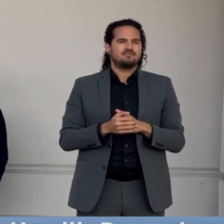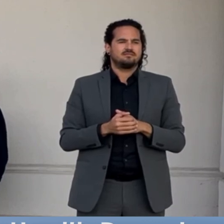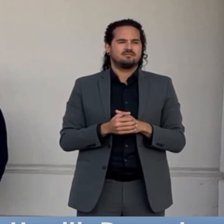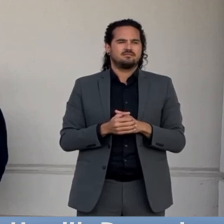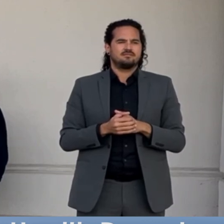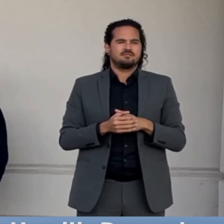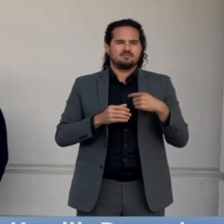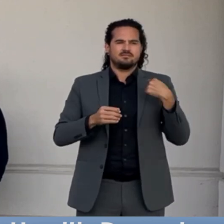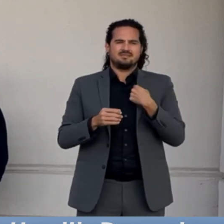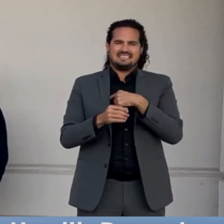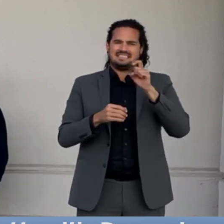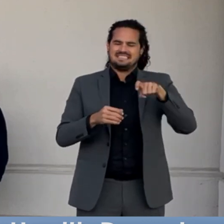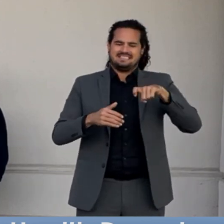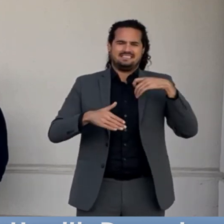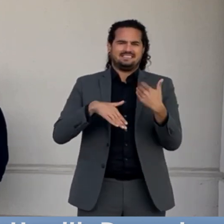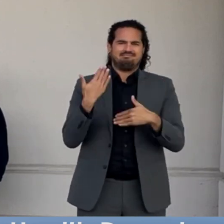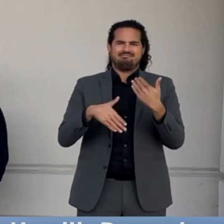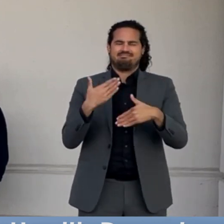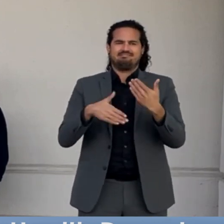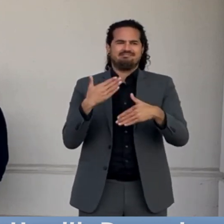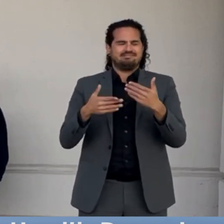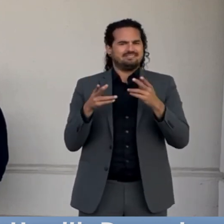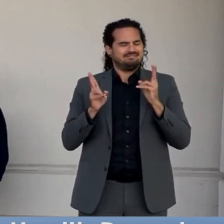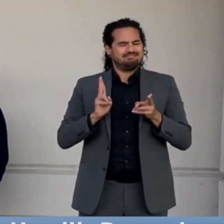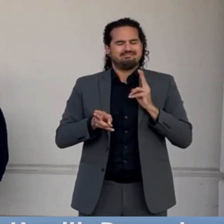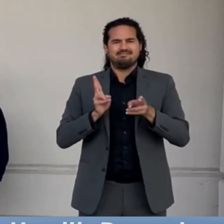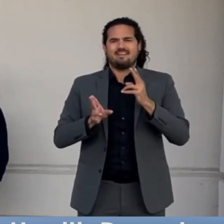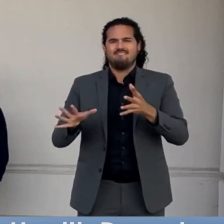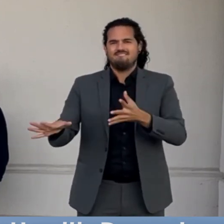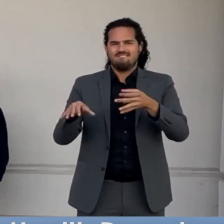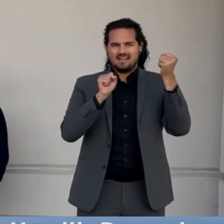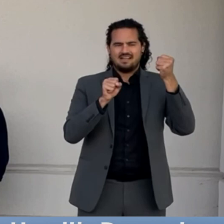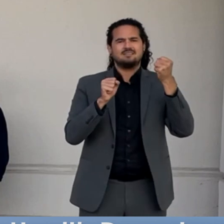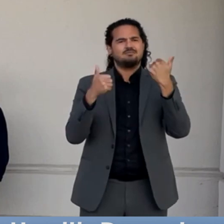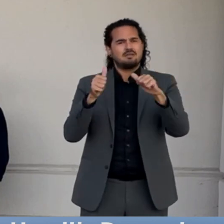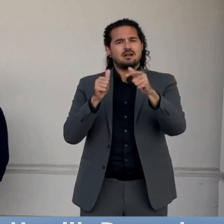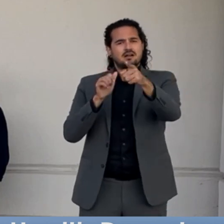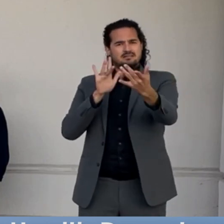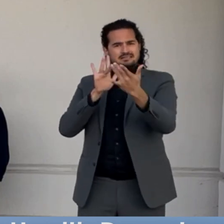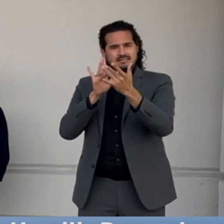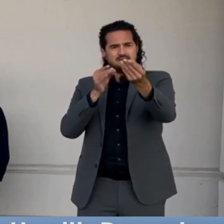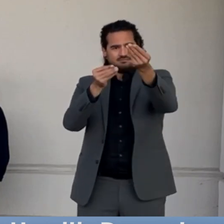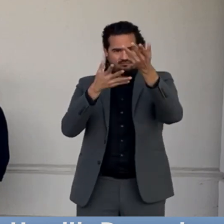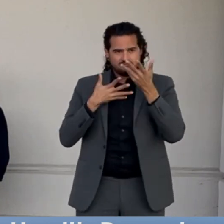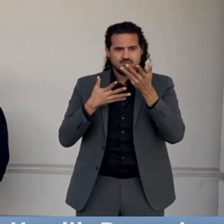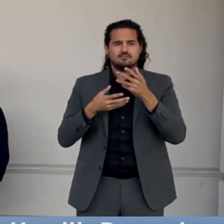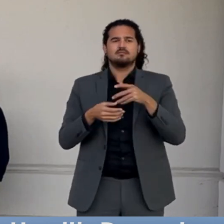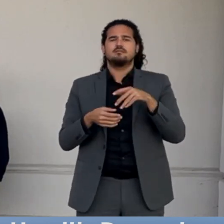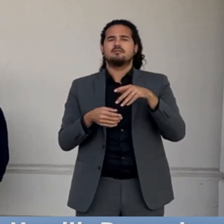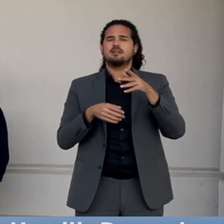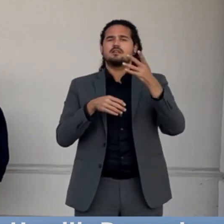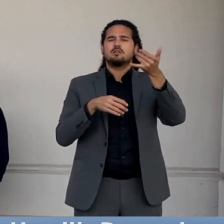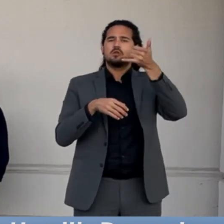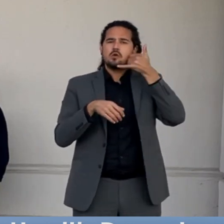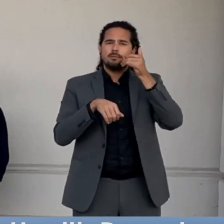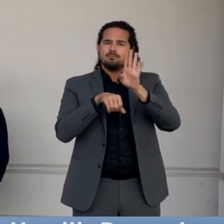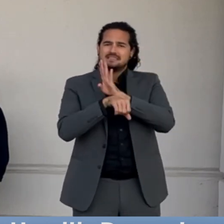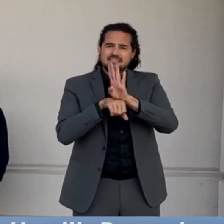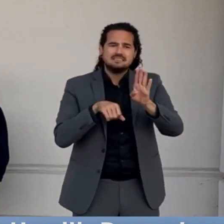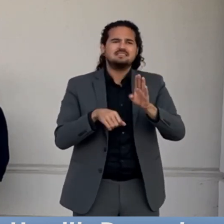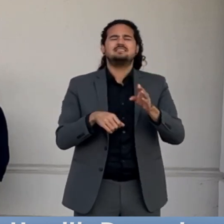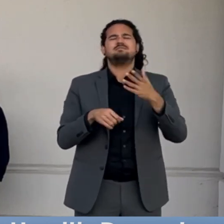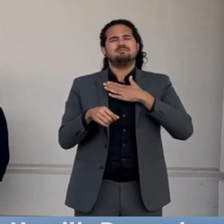get back to people very quickly if they leave voicemails for us. But it does happen sometimes that the line is busy when folks call. So if they're able to leave a message for